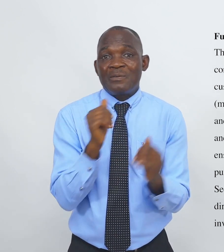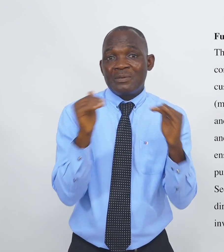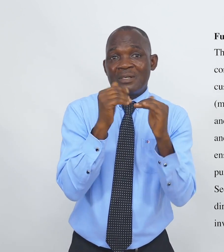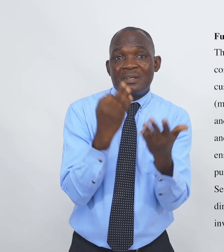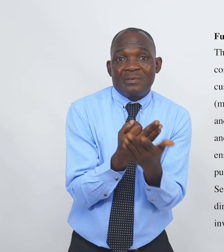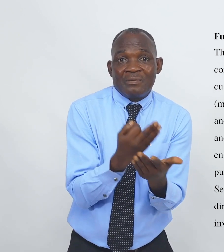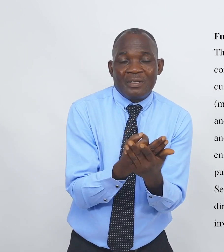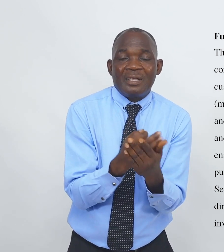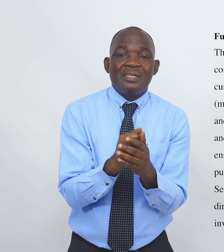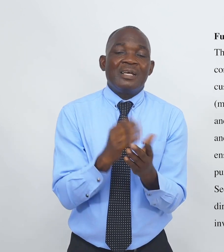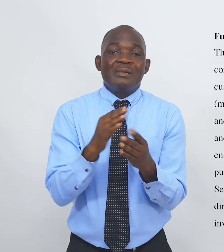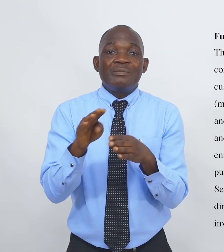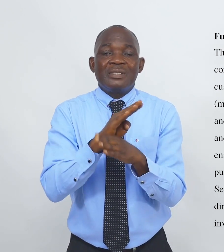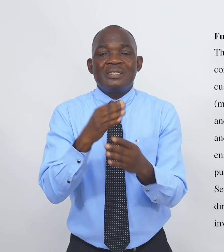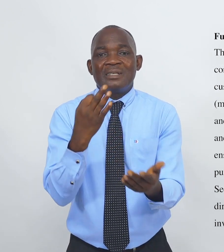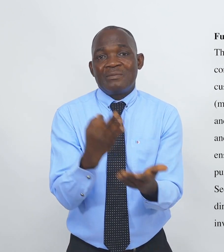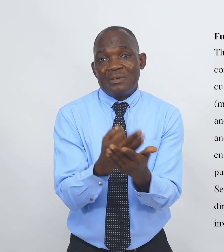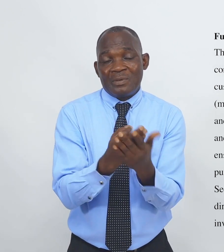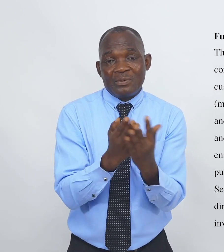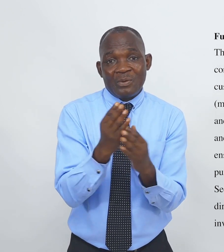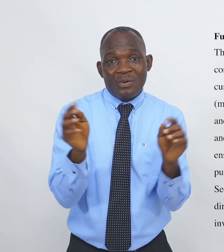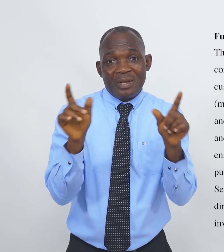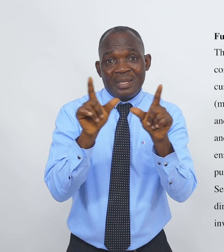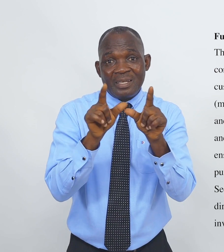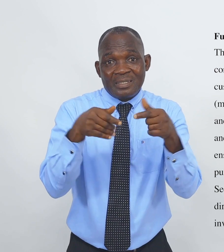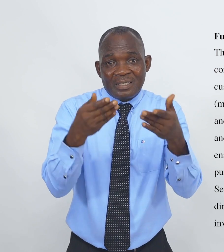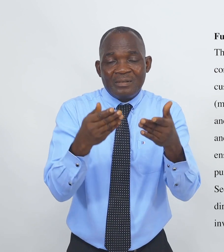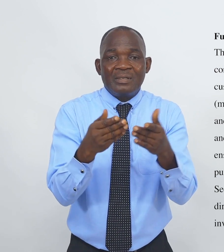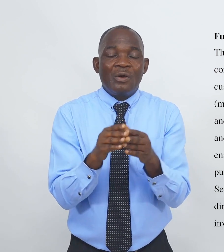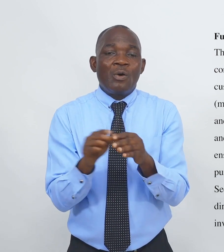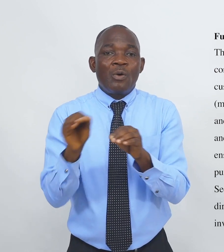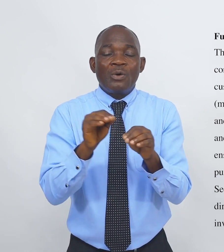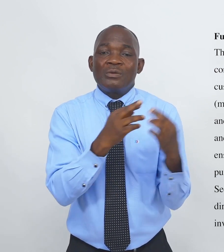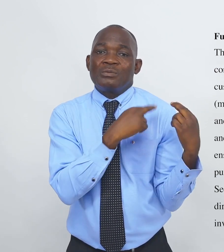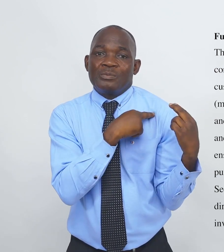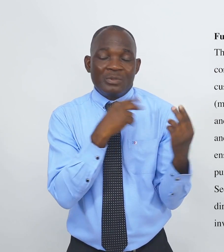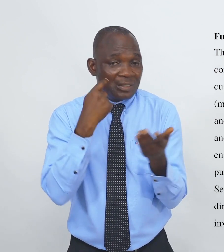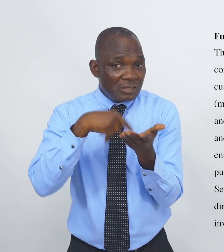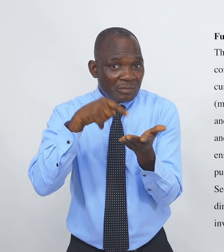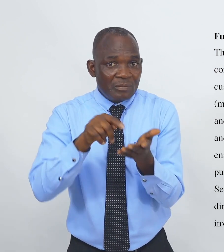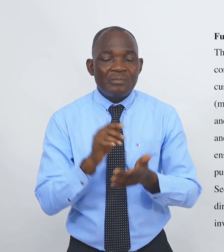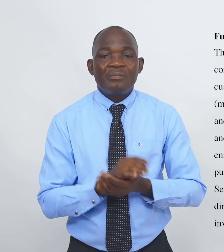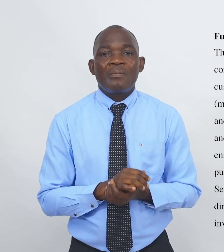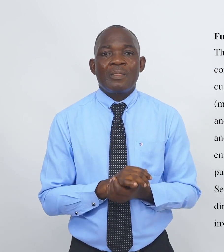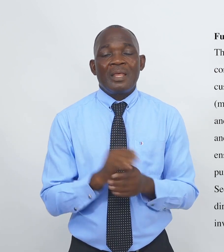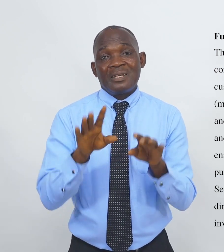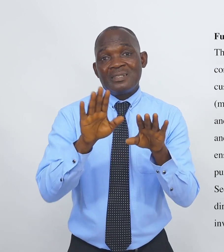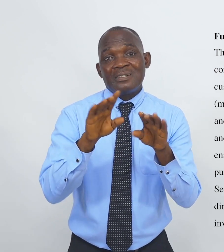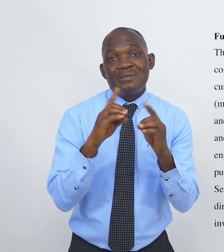and venture capital funds through licensing, off-site and on-site inspections. The department also ensures